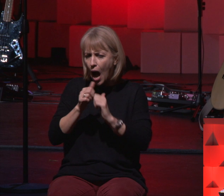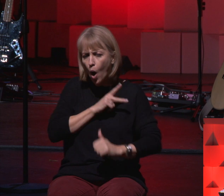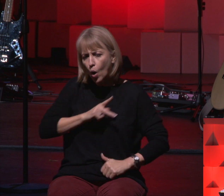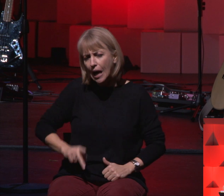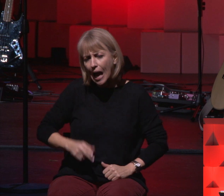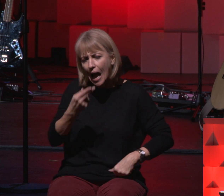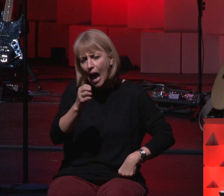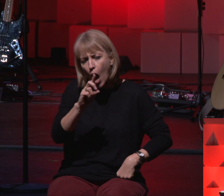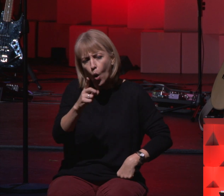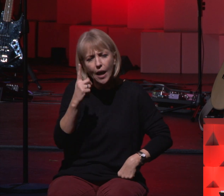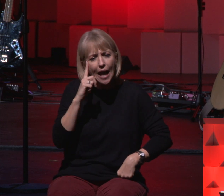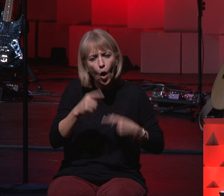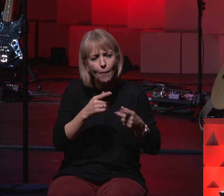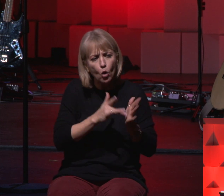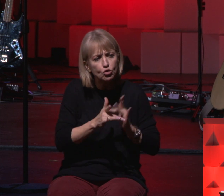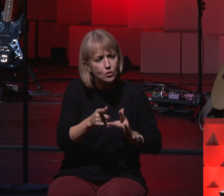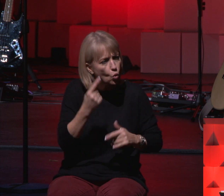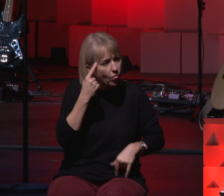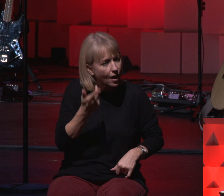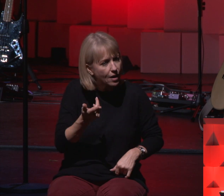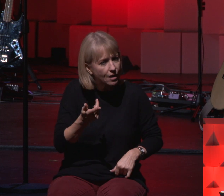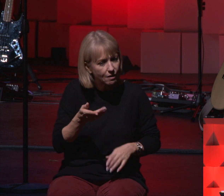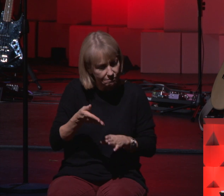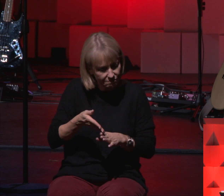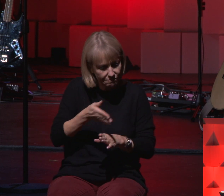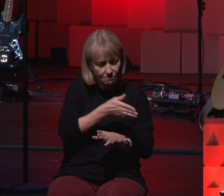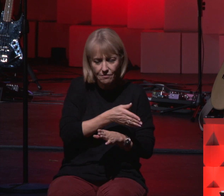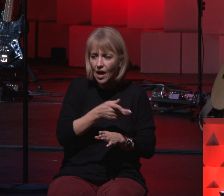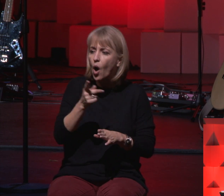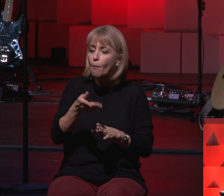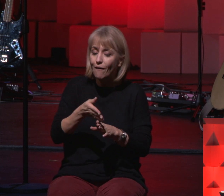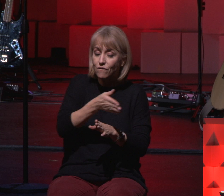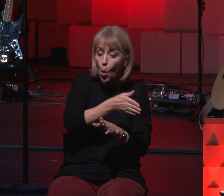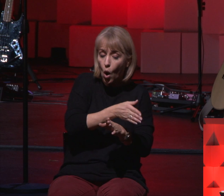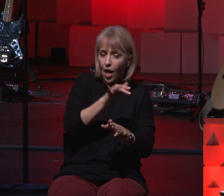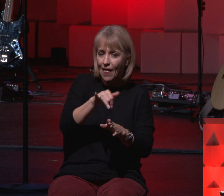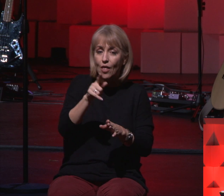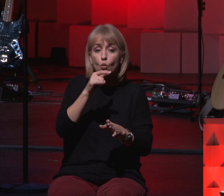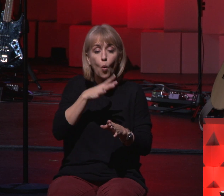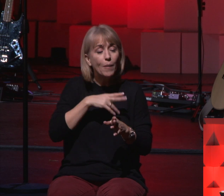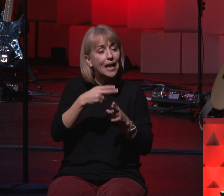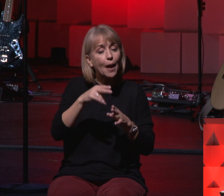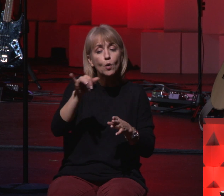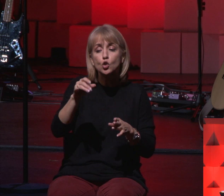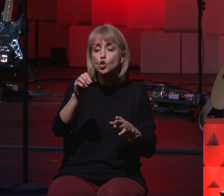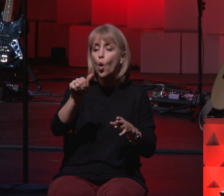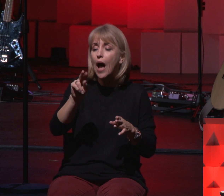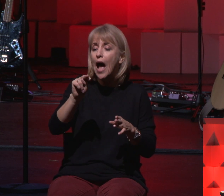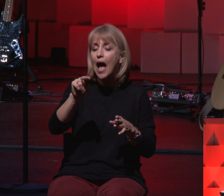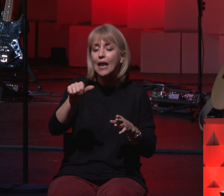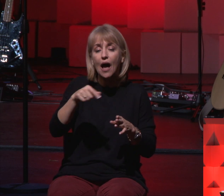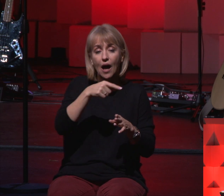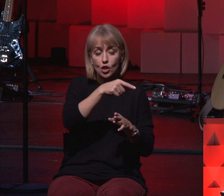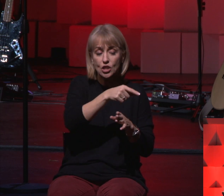land? Go back to chapter 4, chapter 8, verse 3. It talks about a lady named Joanna, who's a follower of Jesus. It says she's